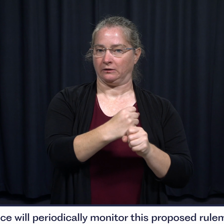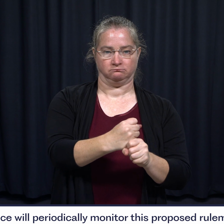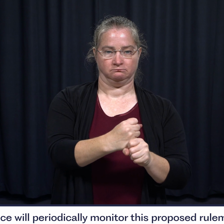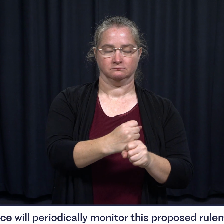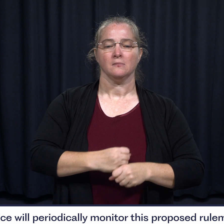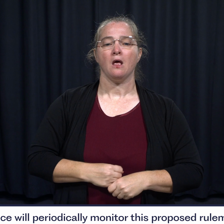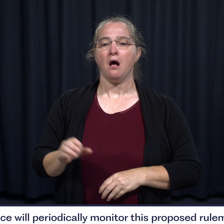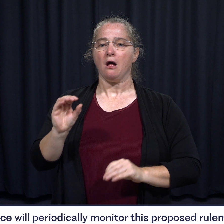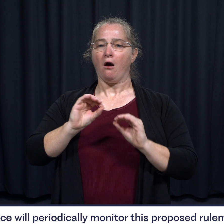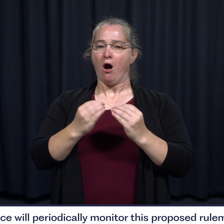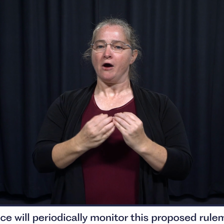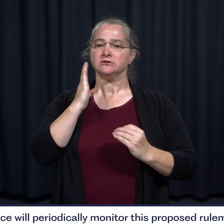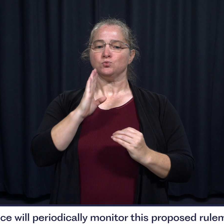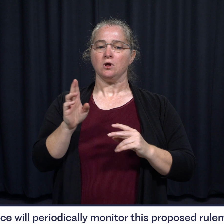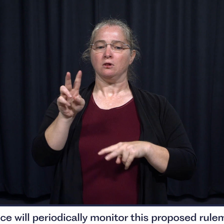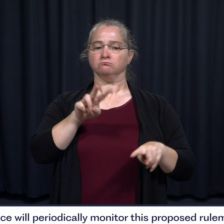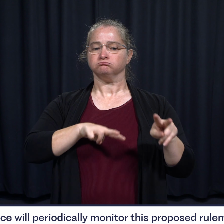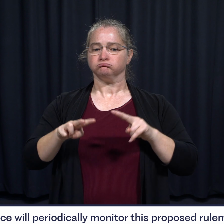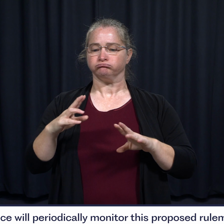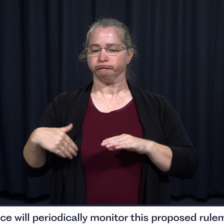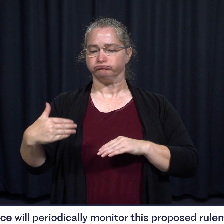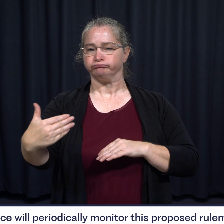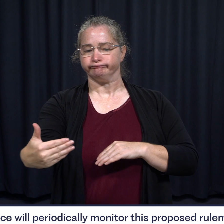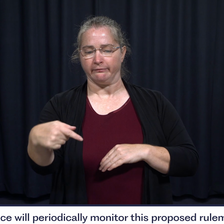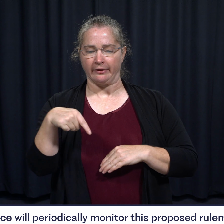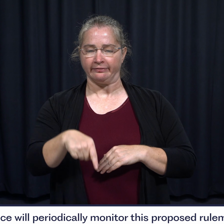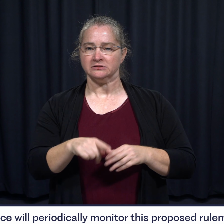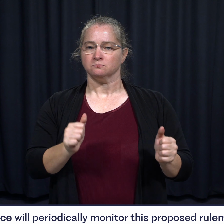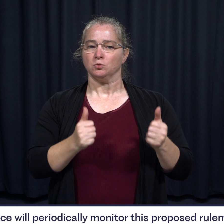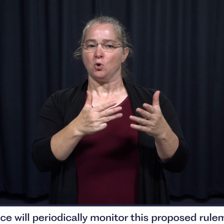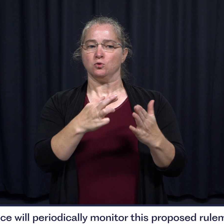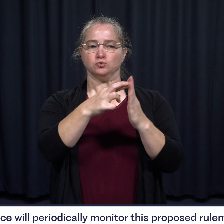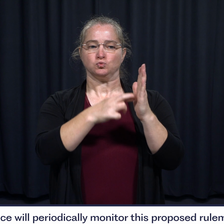monitor this proposed rulemaking and submit amendments as needed.